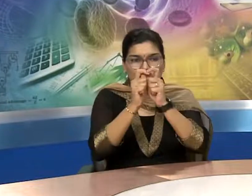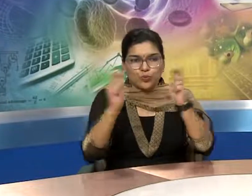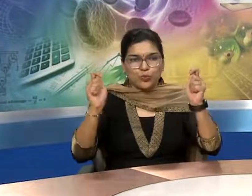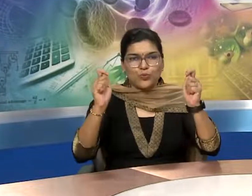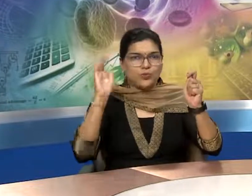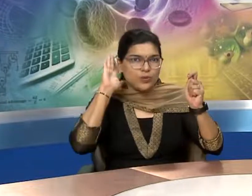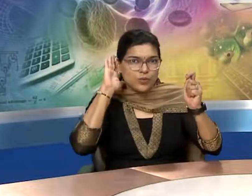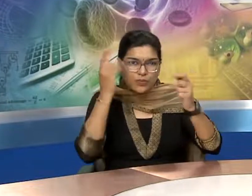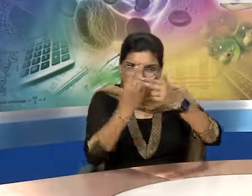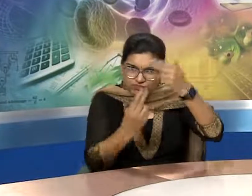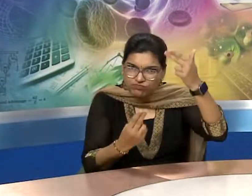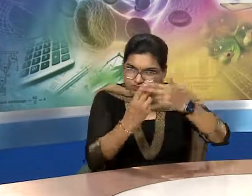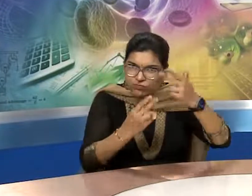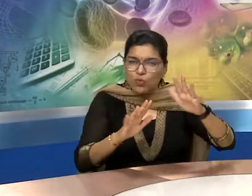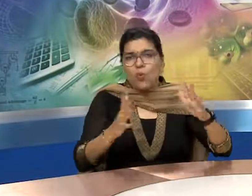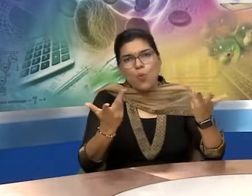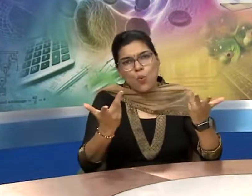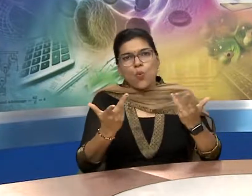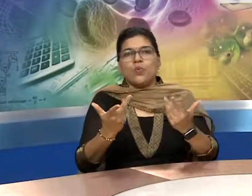This word is periodicals.